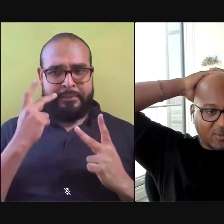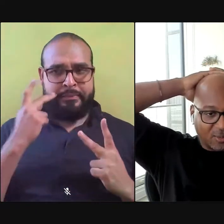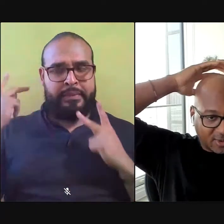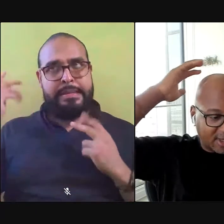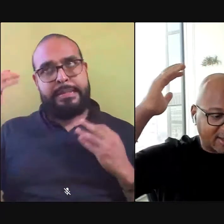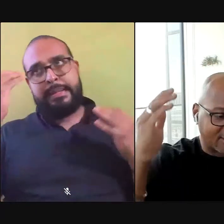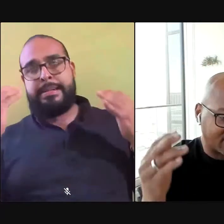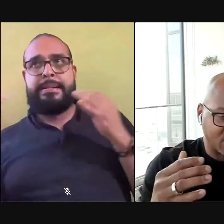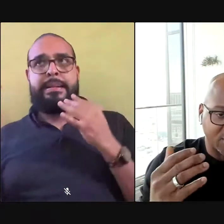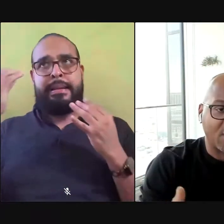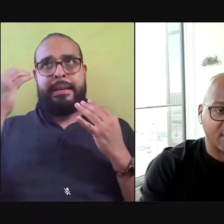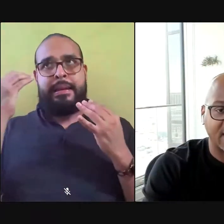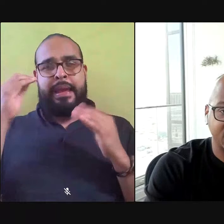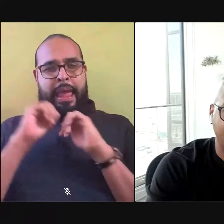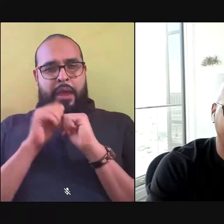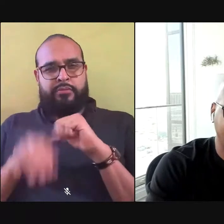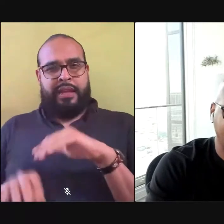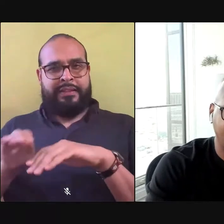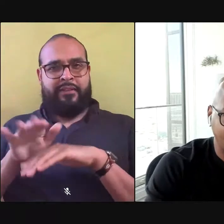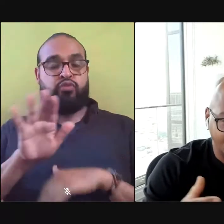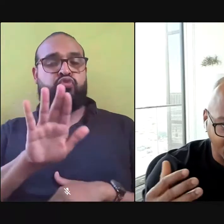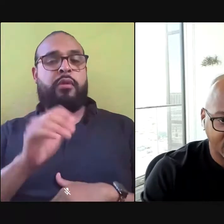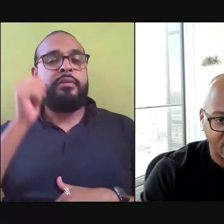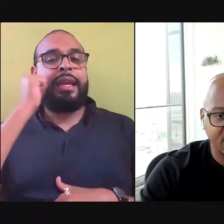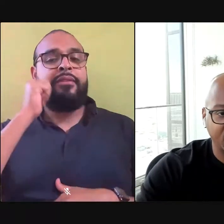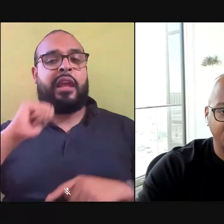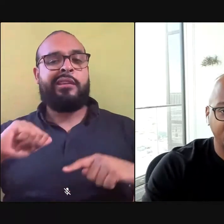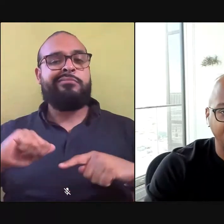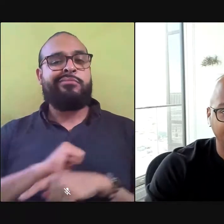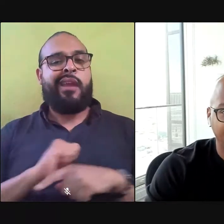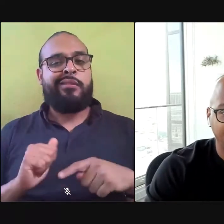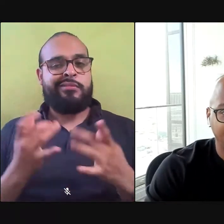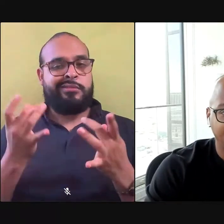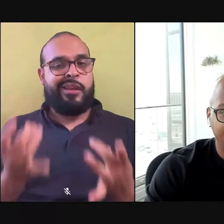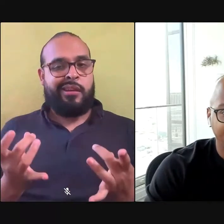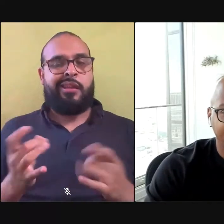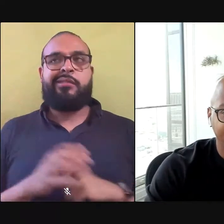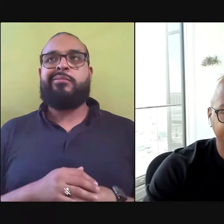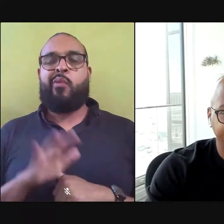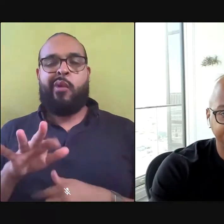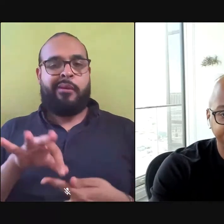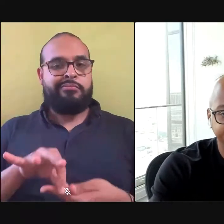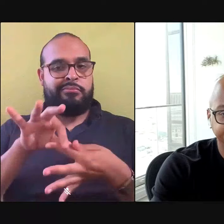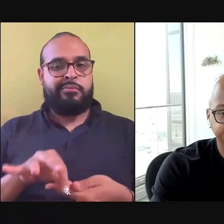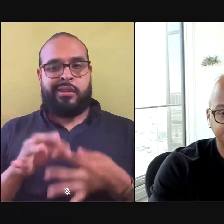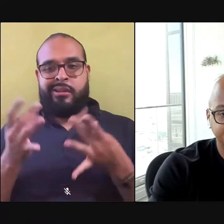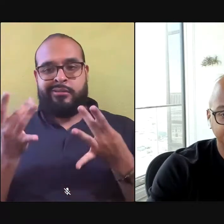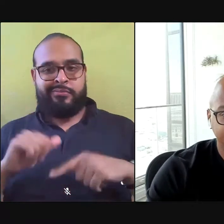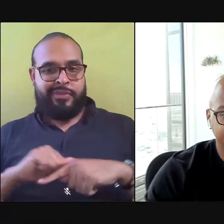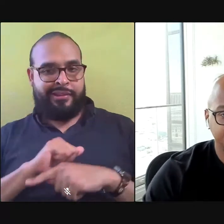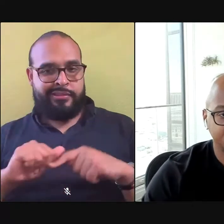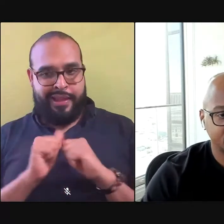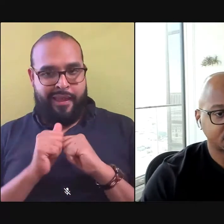like, like knowing that story and then like being present where you are today. Yeah, 100%. Look, I think I'll